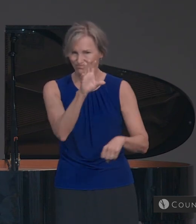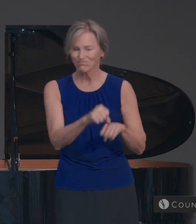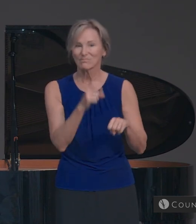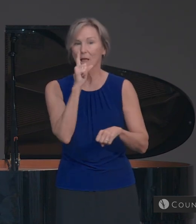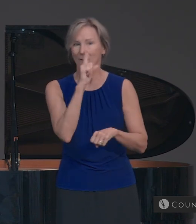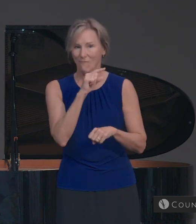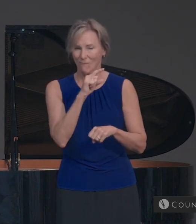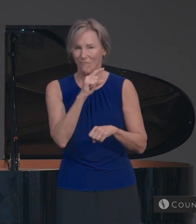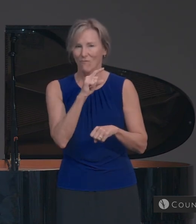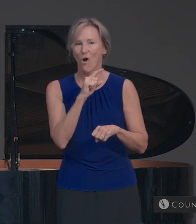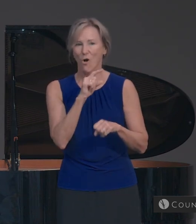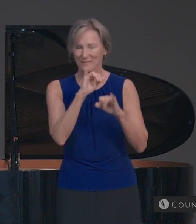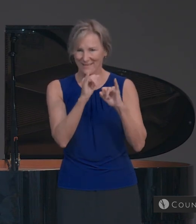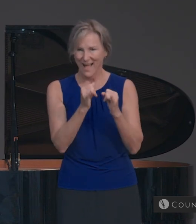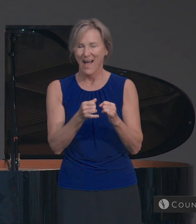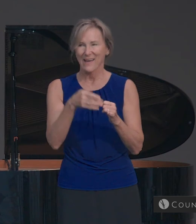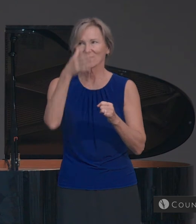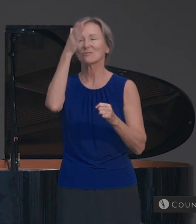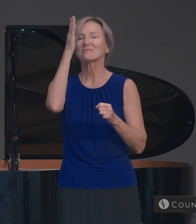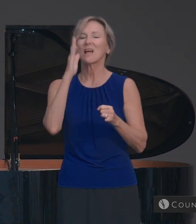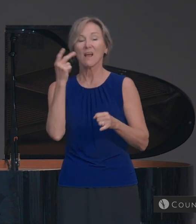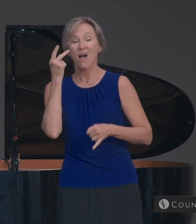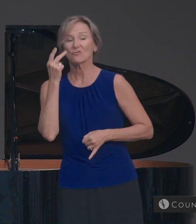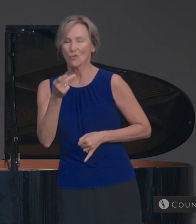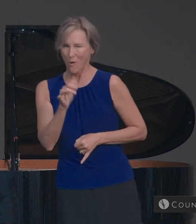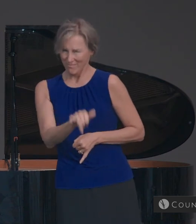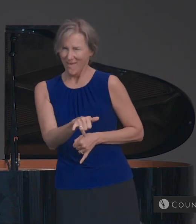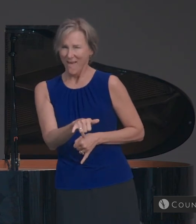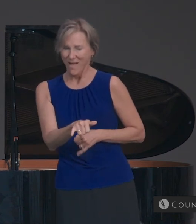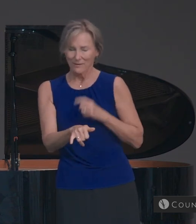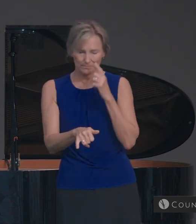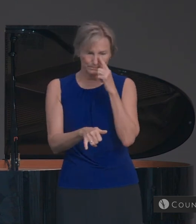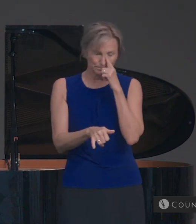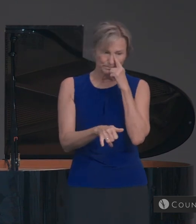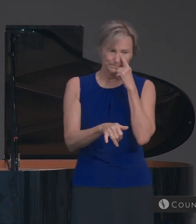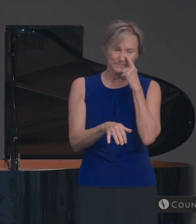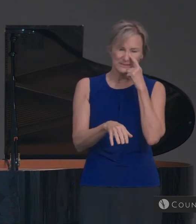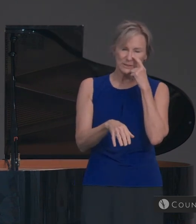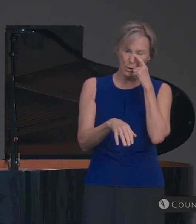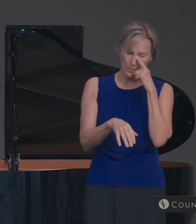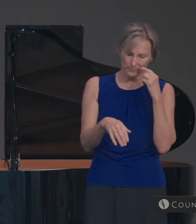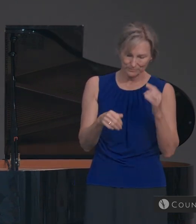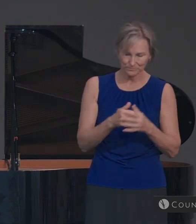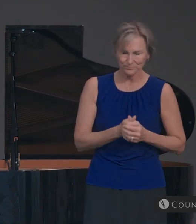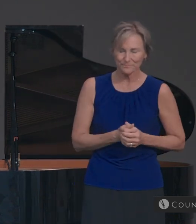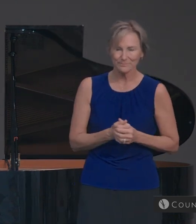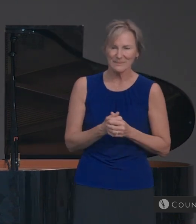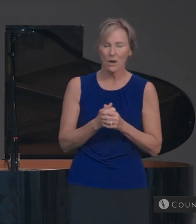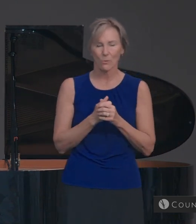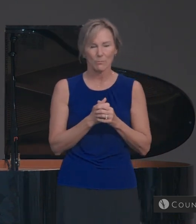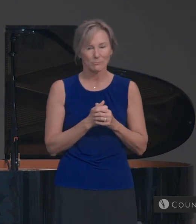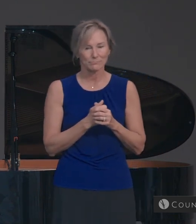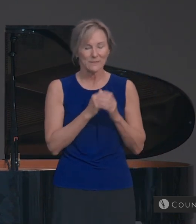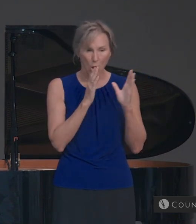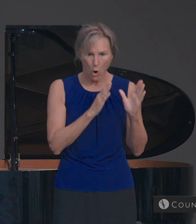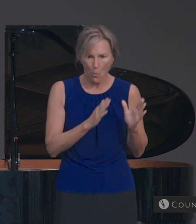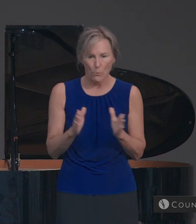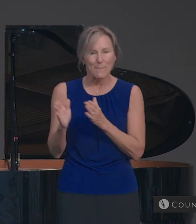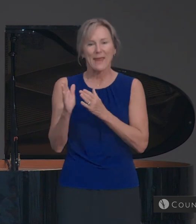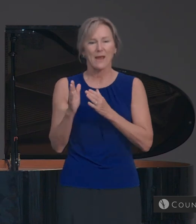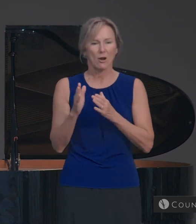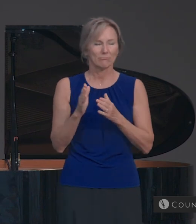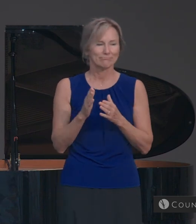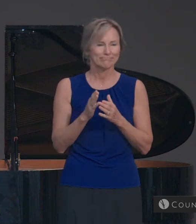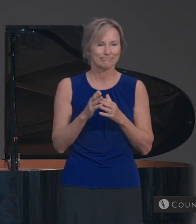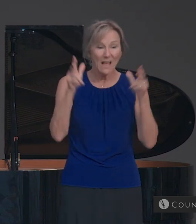what did I say? I can't think of the word. Get the steeds ready to go. Hook up the chariots. I can't even think what I'm saying. Harness is